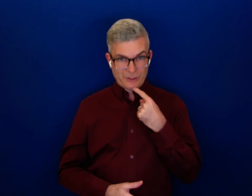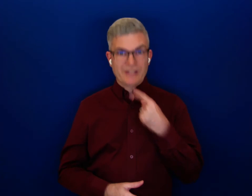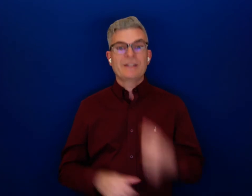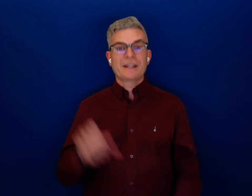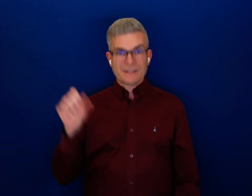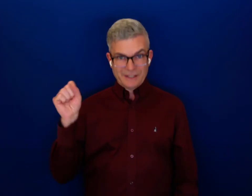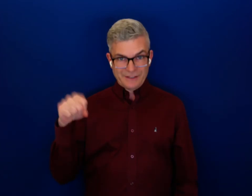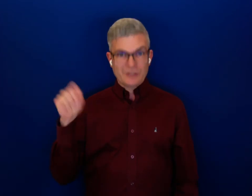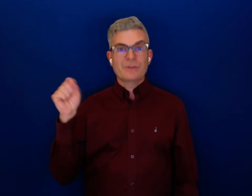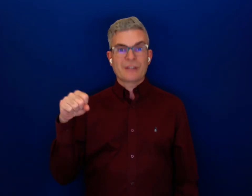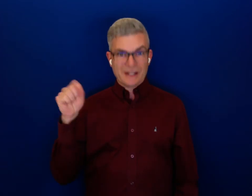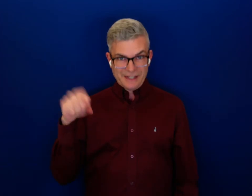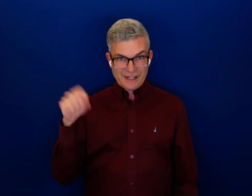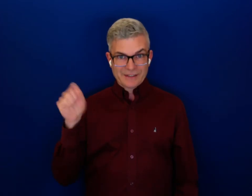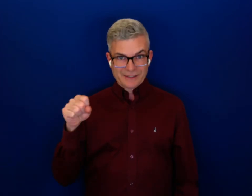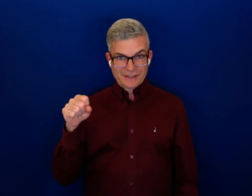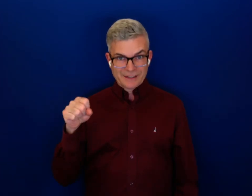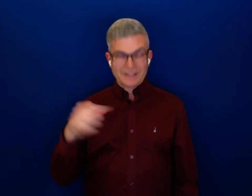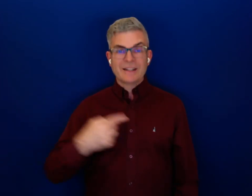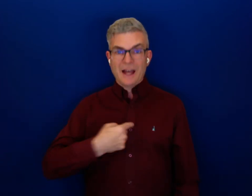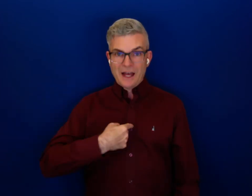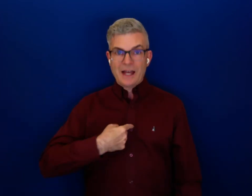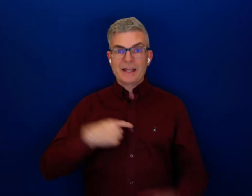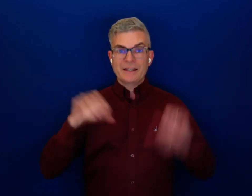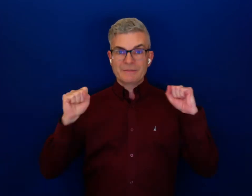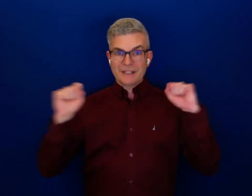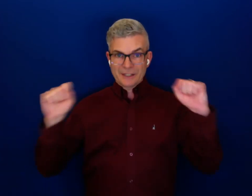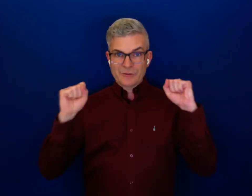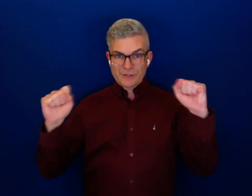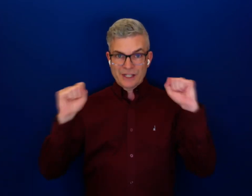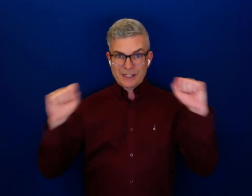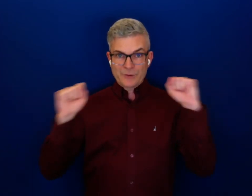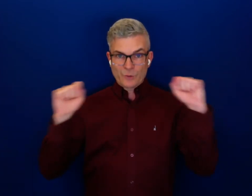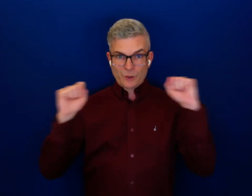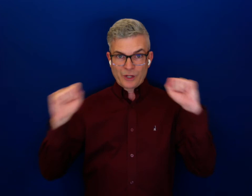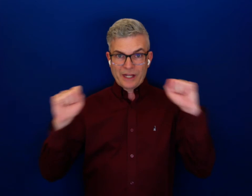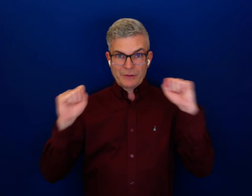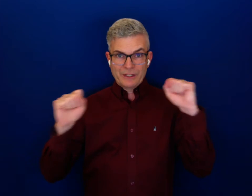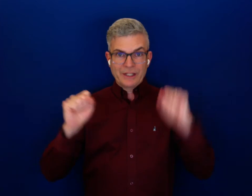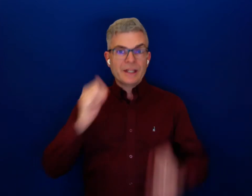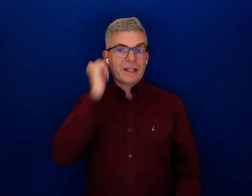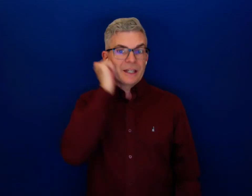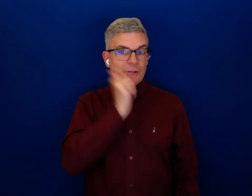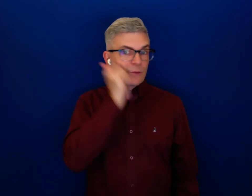head yes, and then you sigh yes. I exercise or work out every